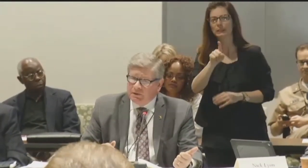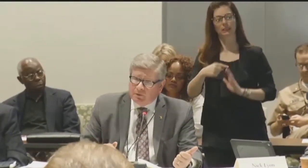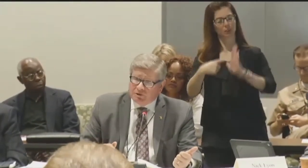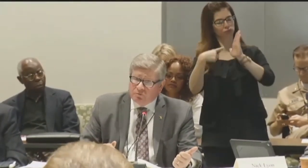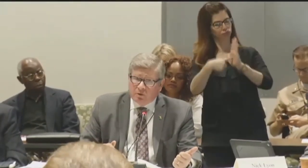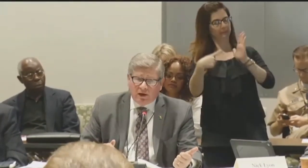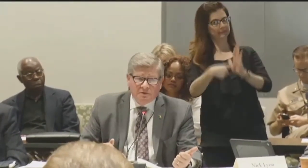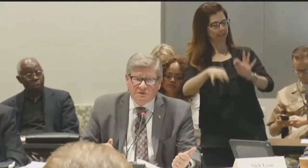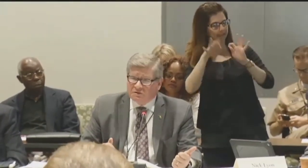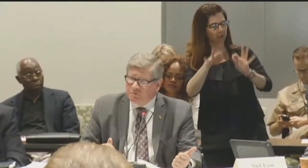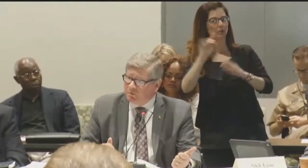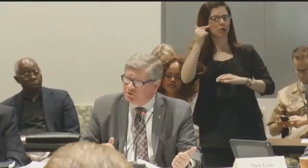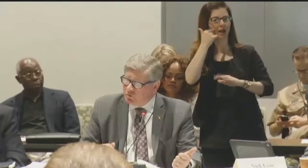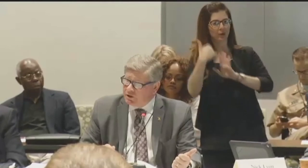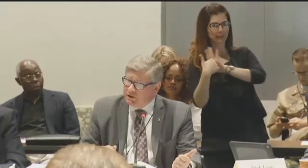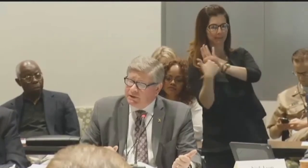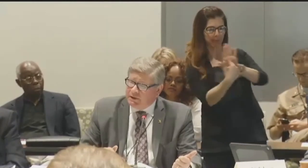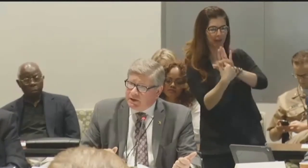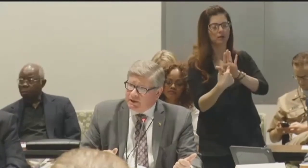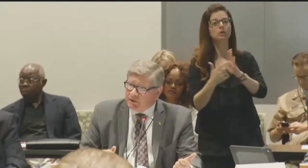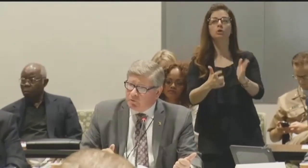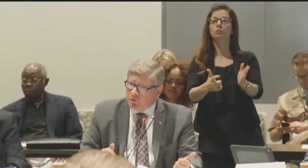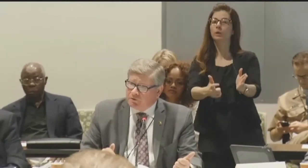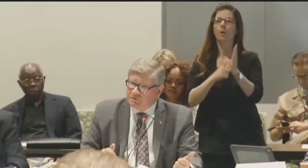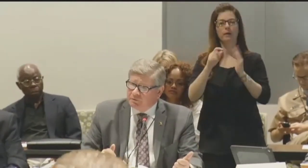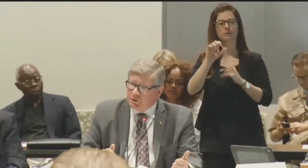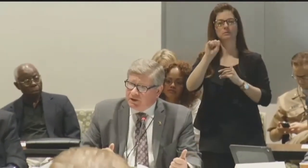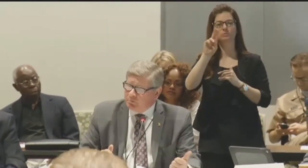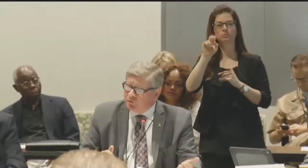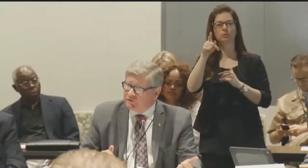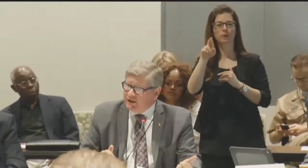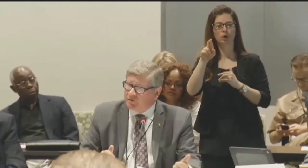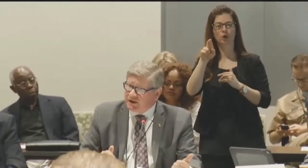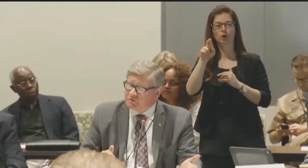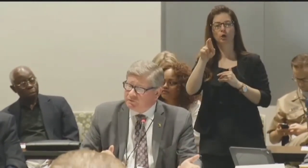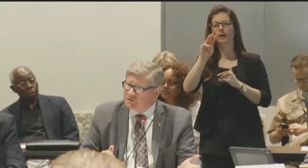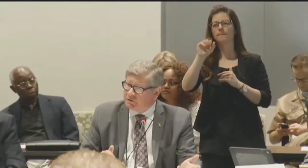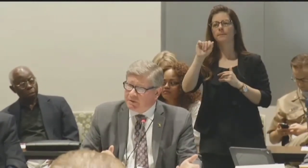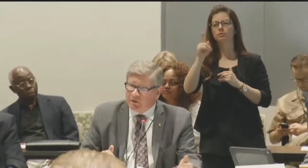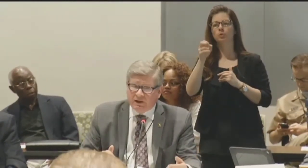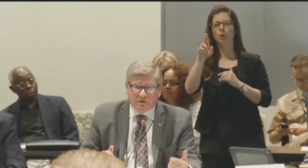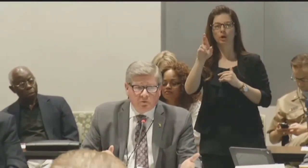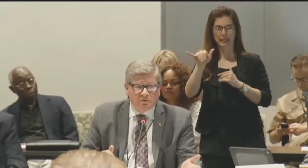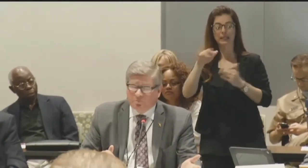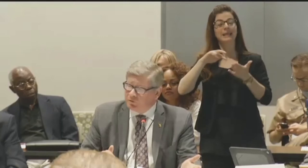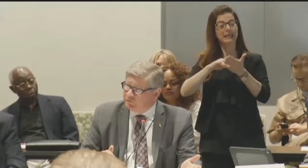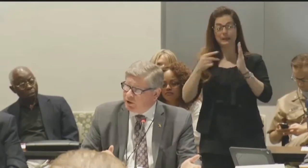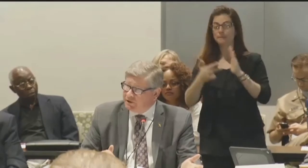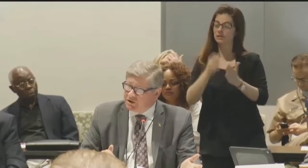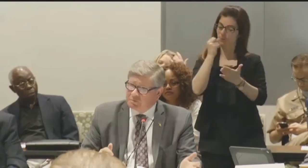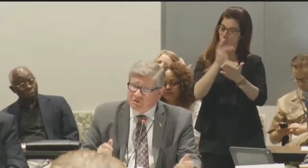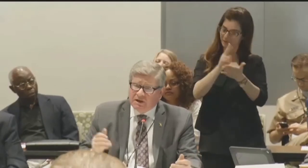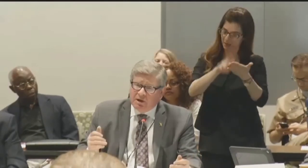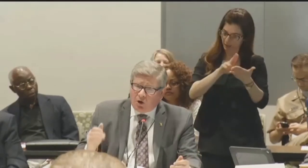model which requires a supermajority in order to approve contracts over a certain amount and in order to approve